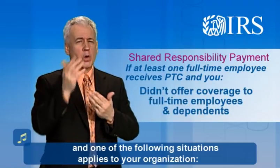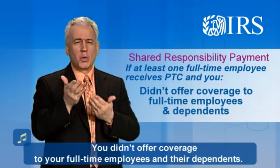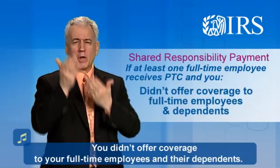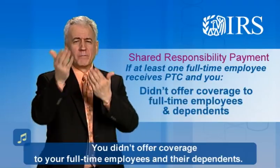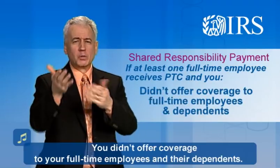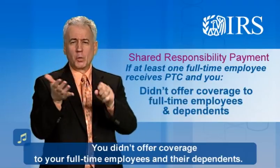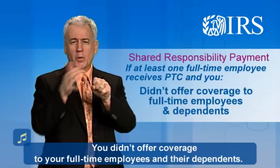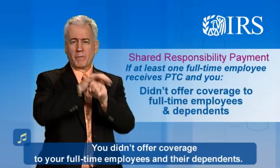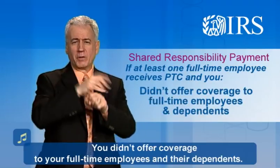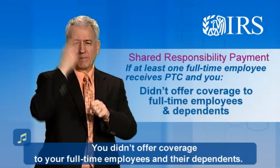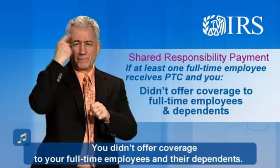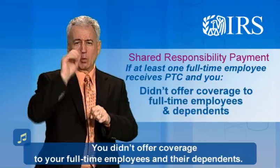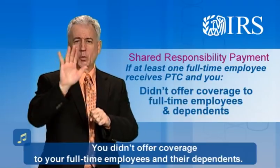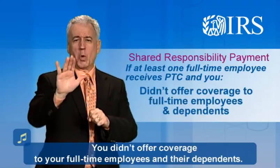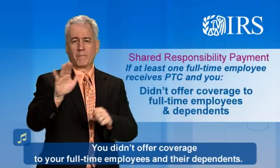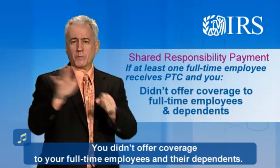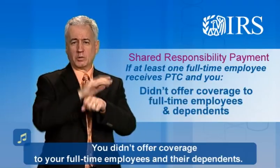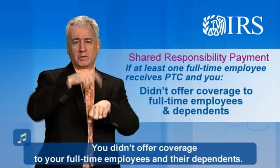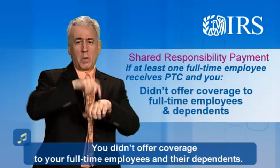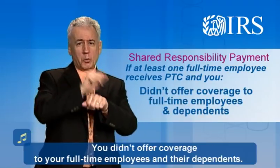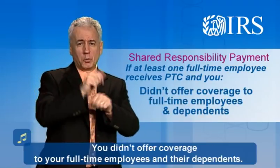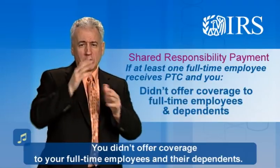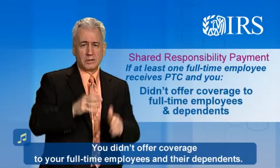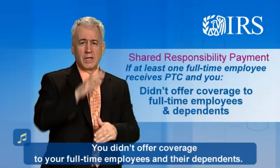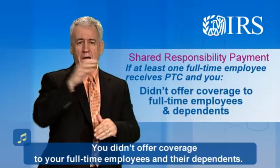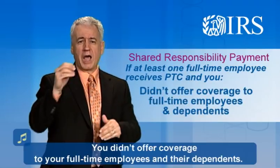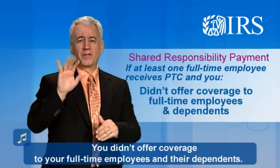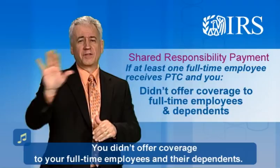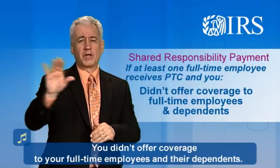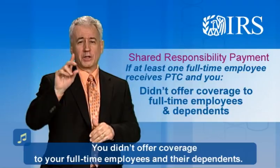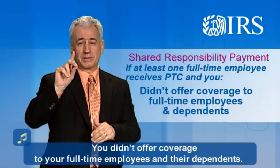You didn't offer coverage to your full-time employees and their dependents,